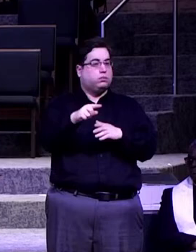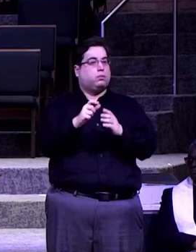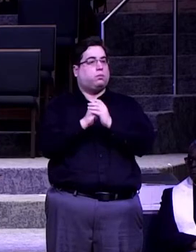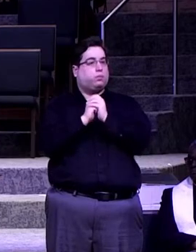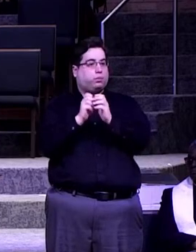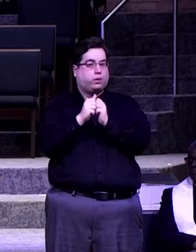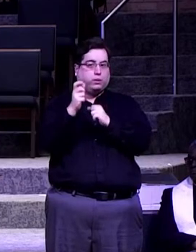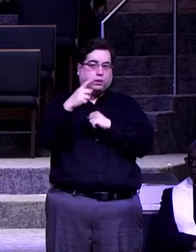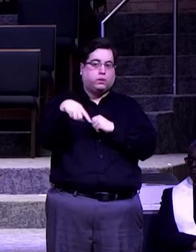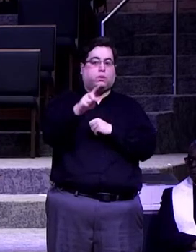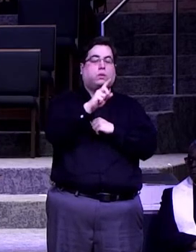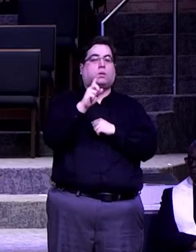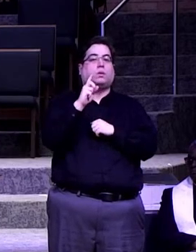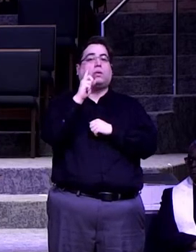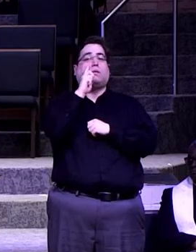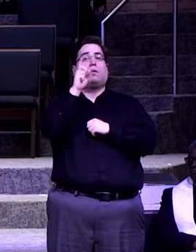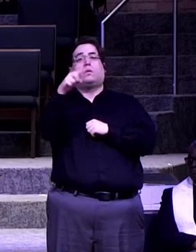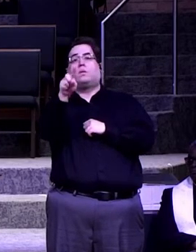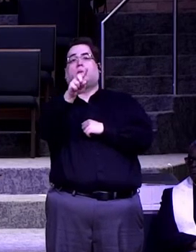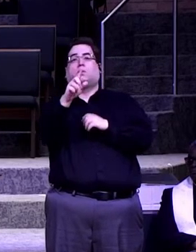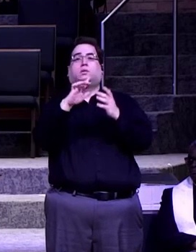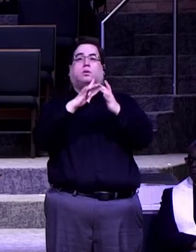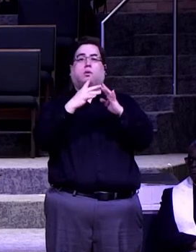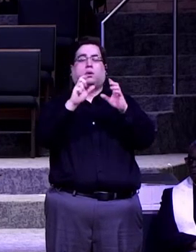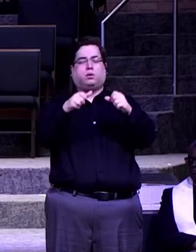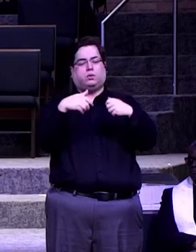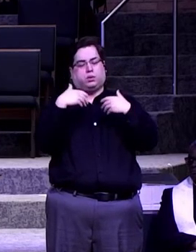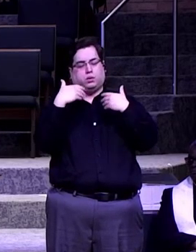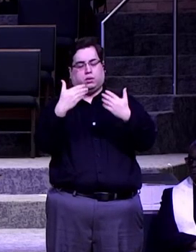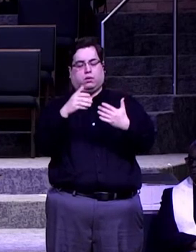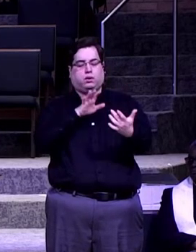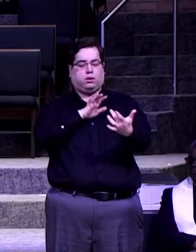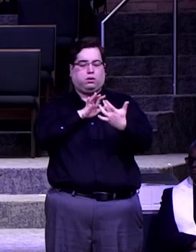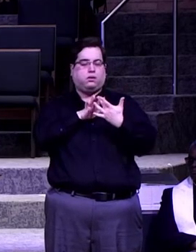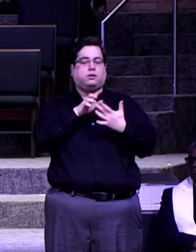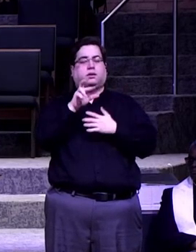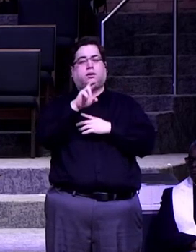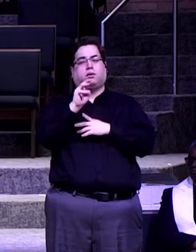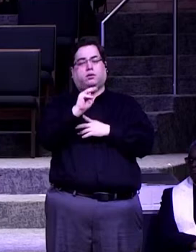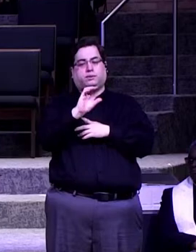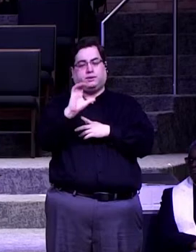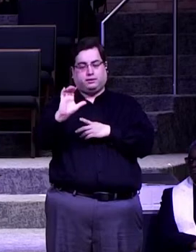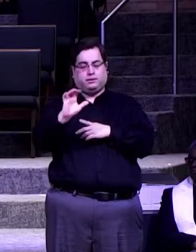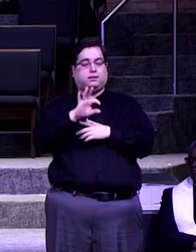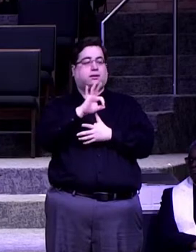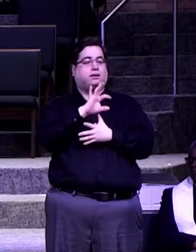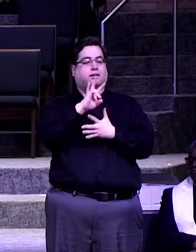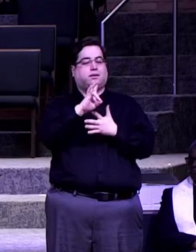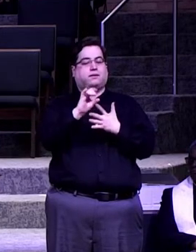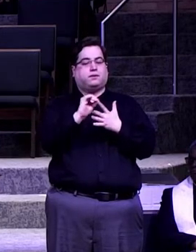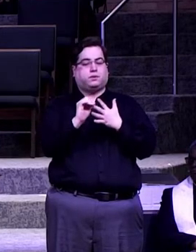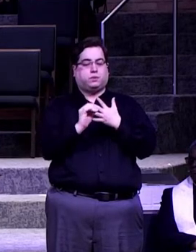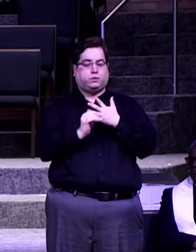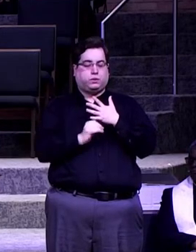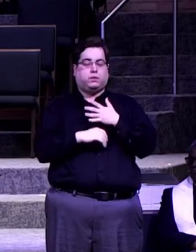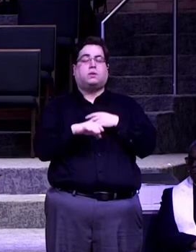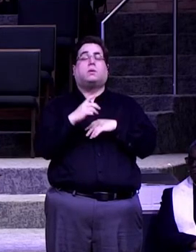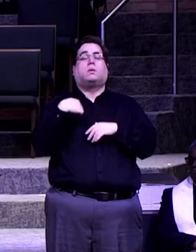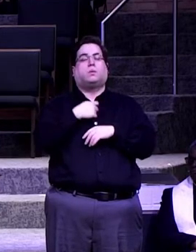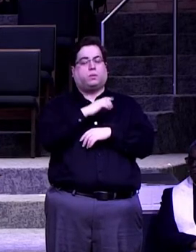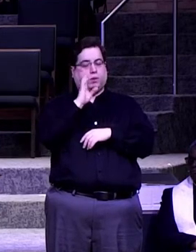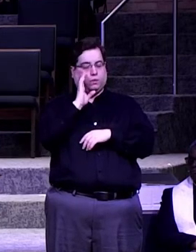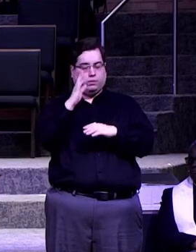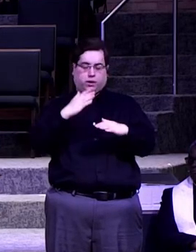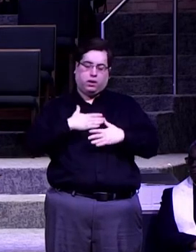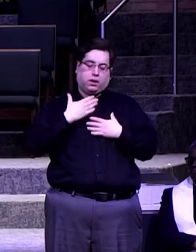you. For those who are online, you can reach us at rmcc.com. 97000, and we will